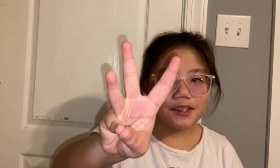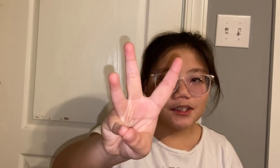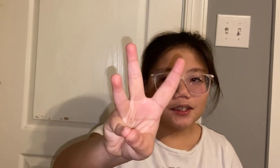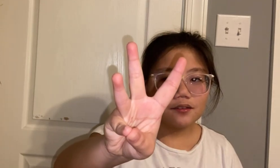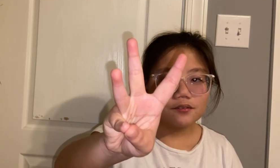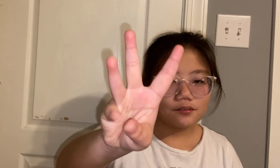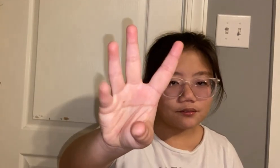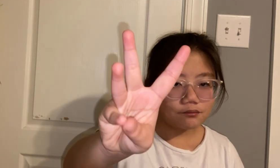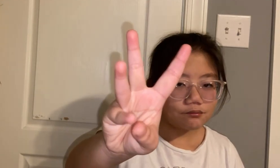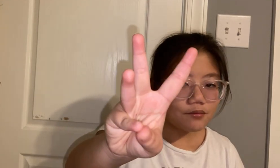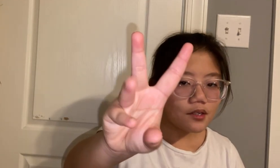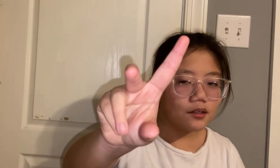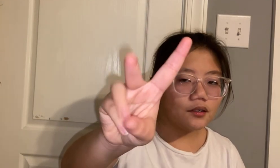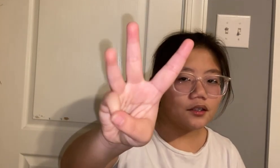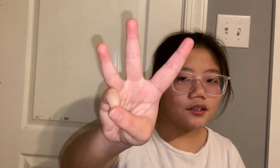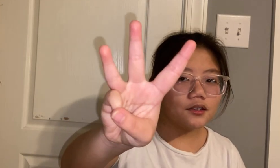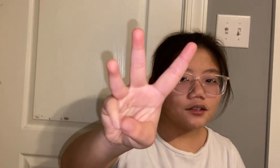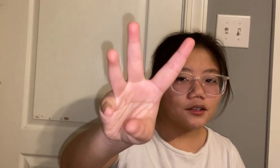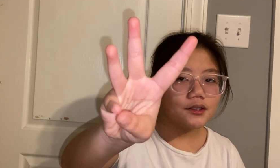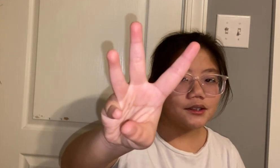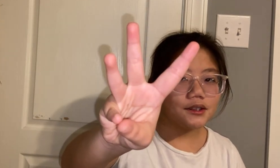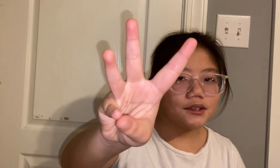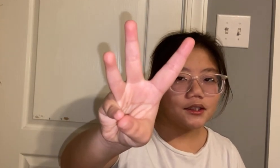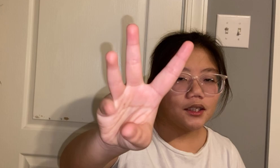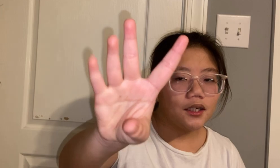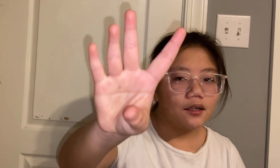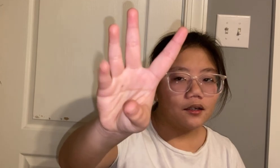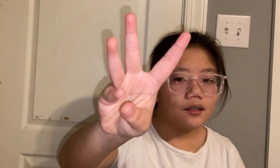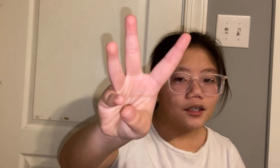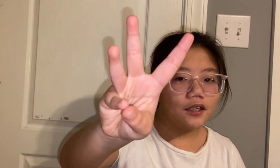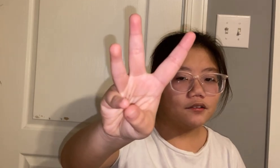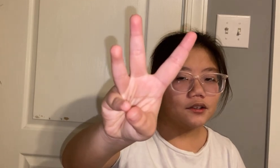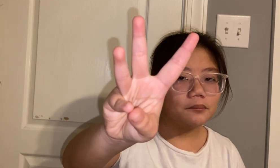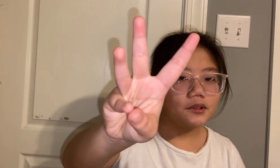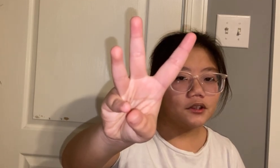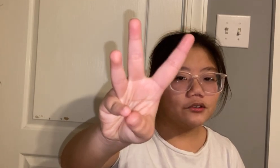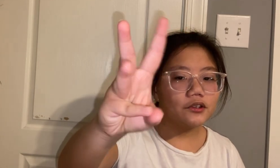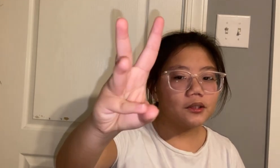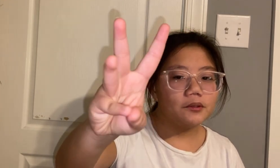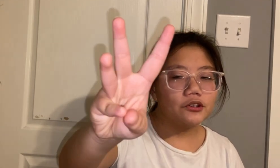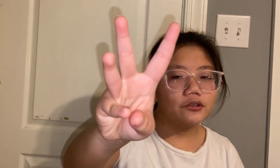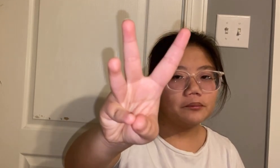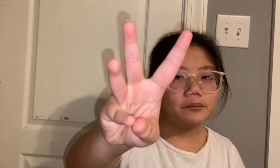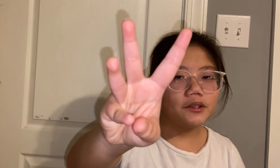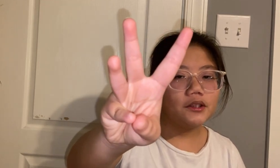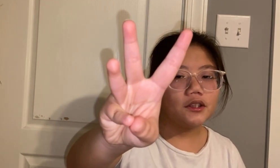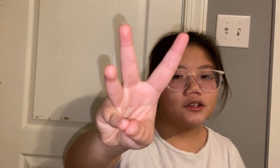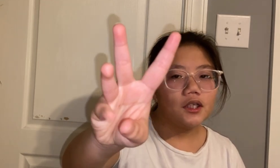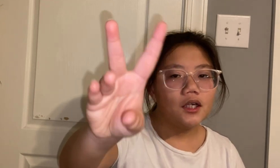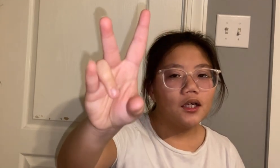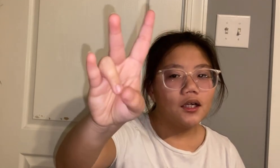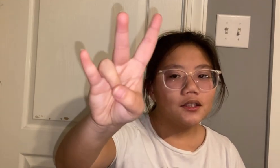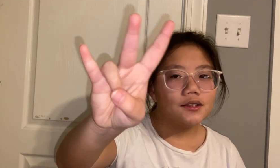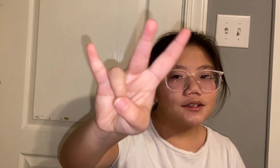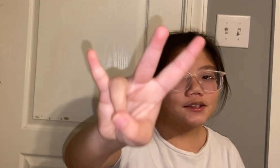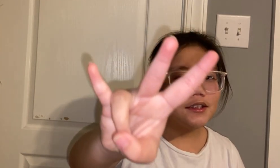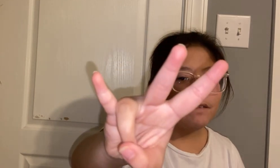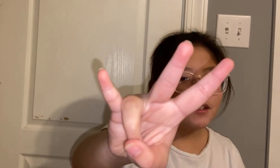not this six having them your thumb in your pinky touch seven